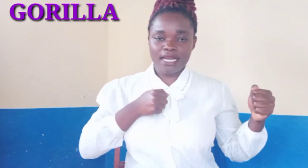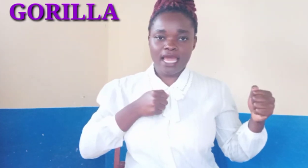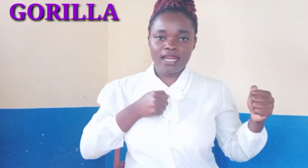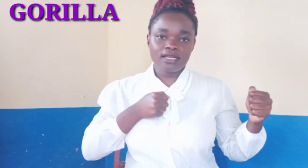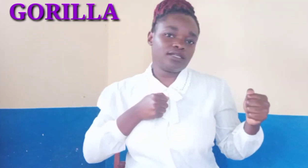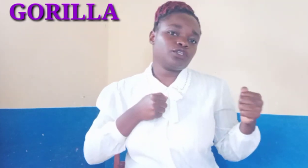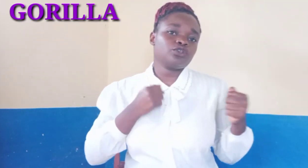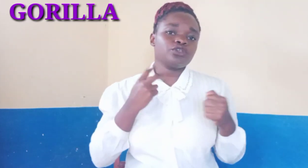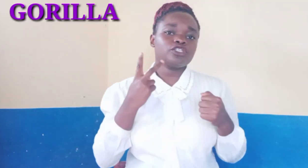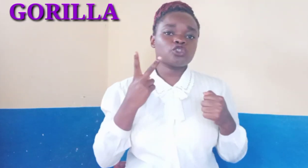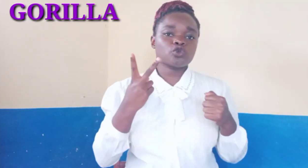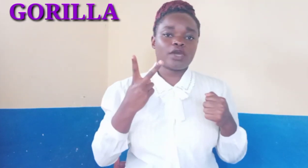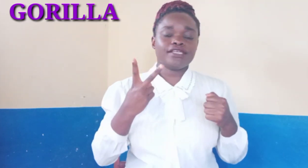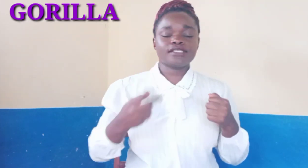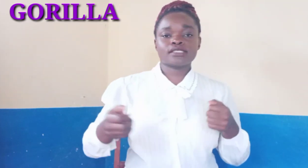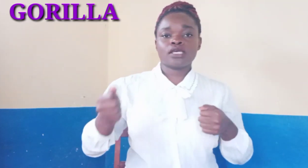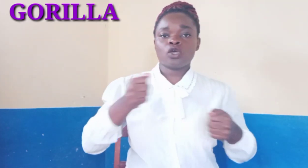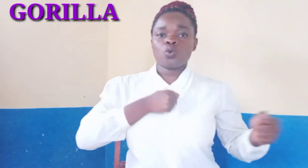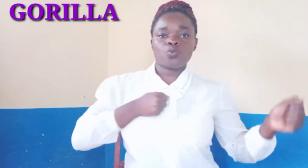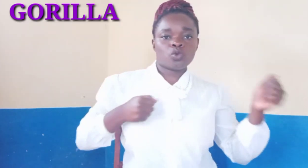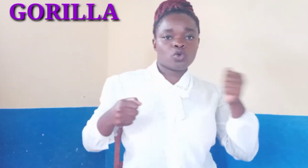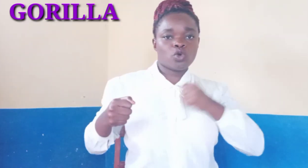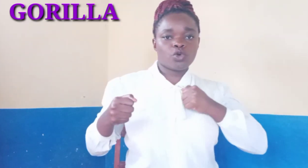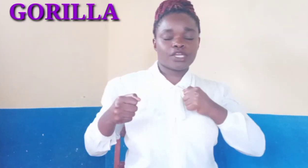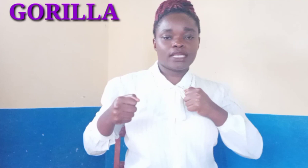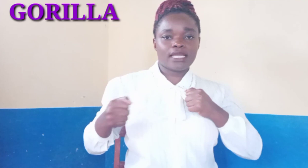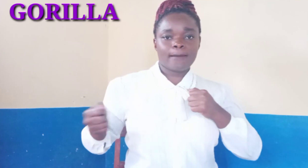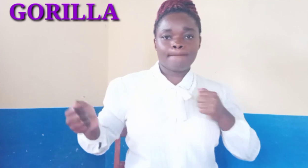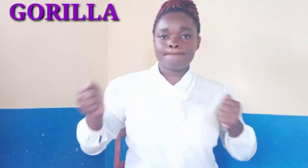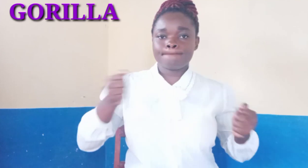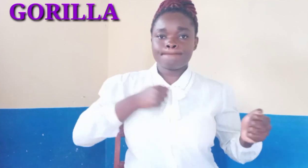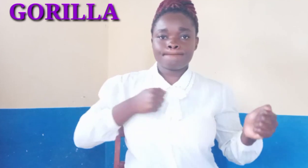Gorilla. If you do it twice, gorilla.